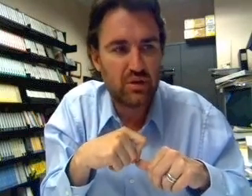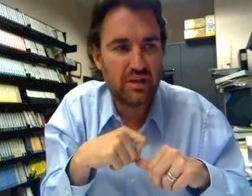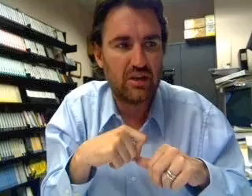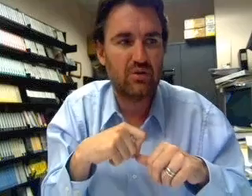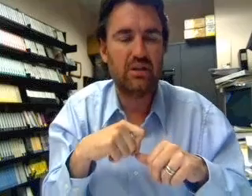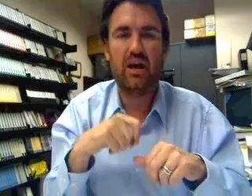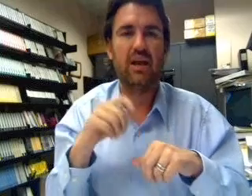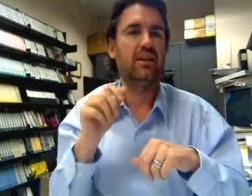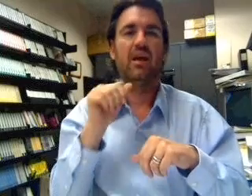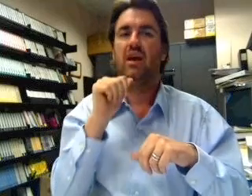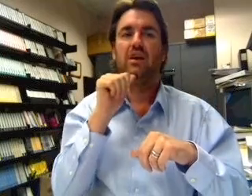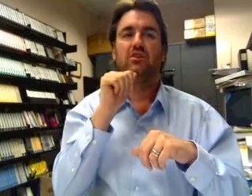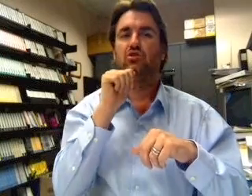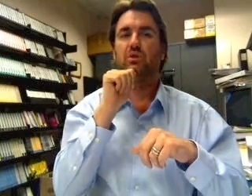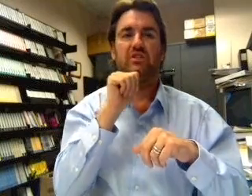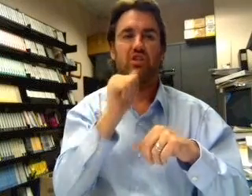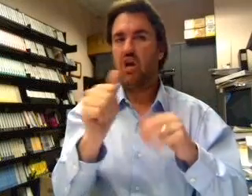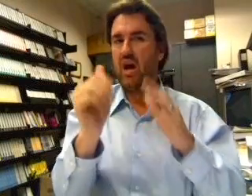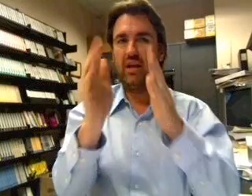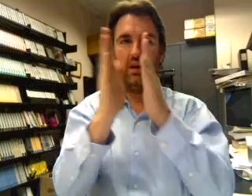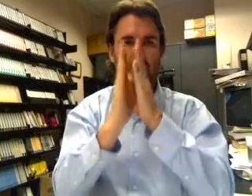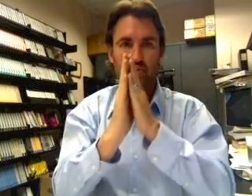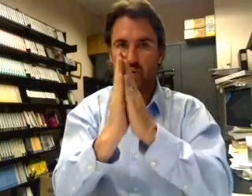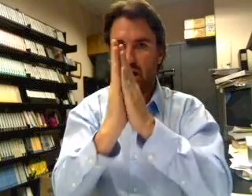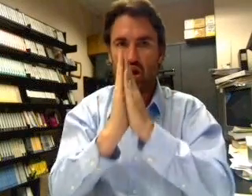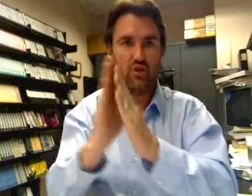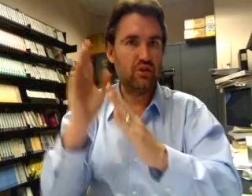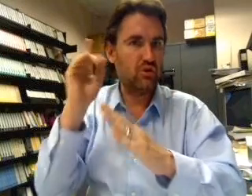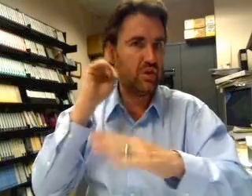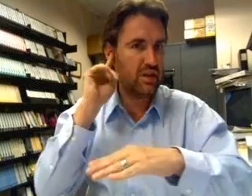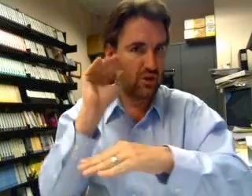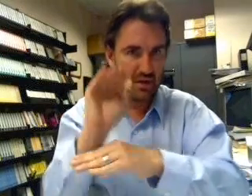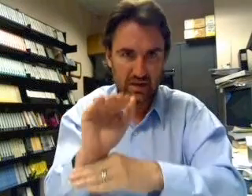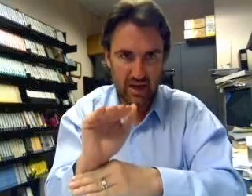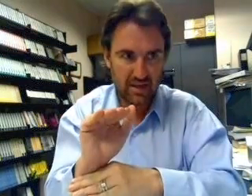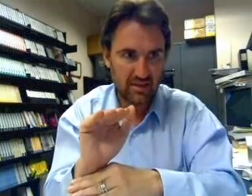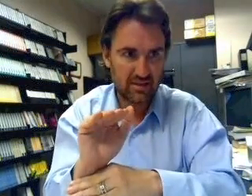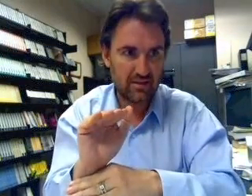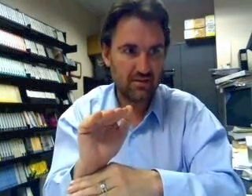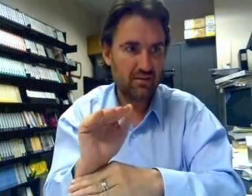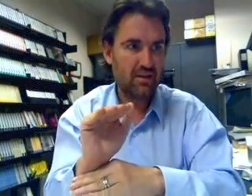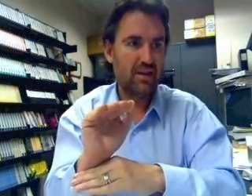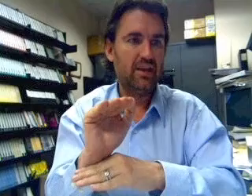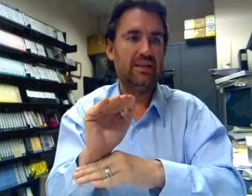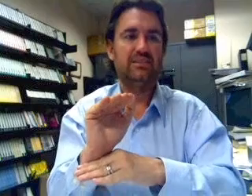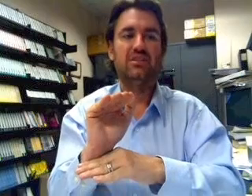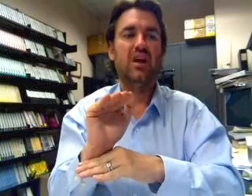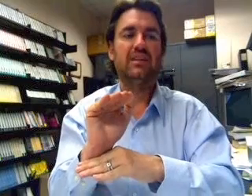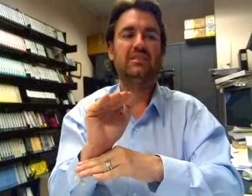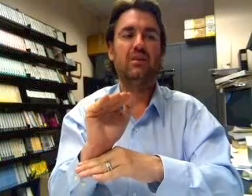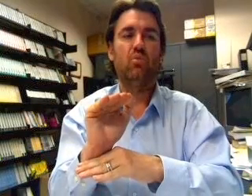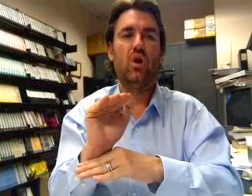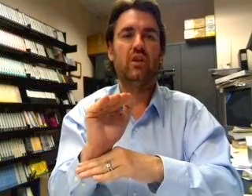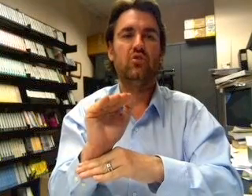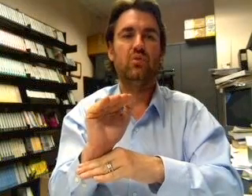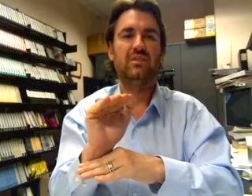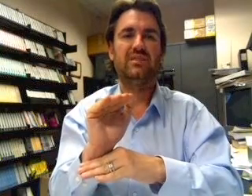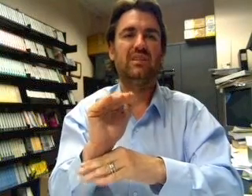can hear at night. So it's not a prayer that you hear at night. It's not someone who has seen